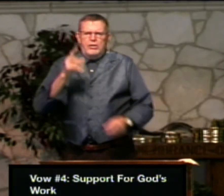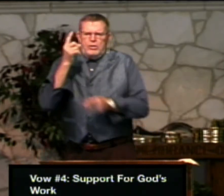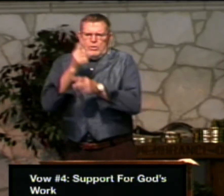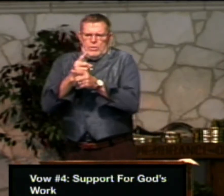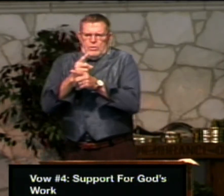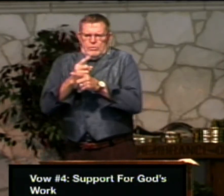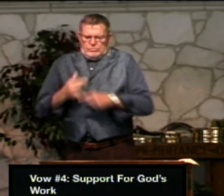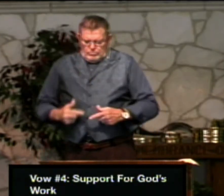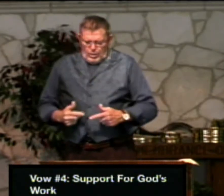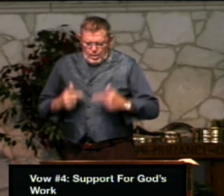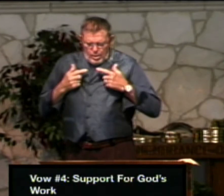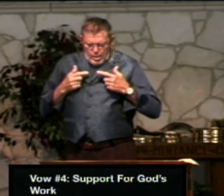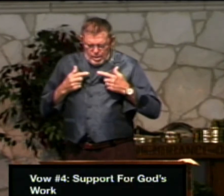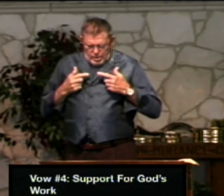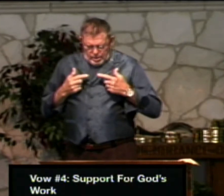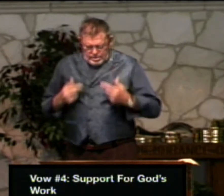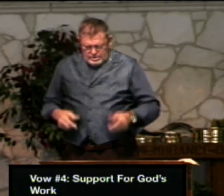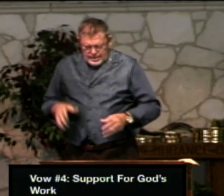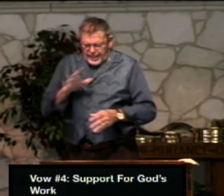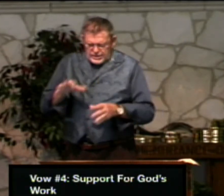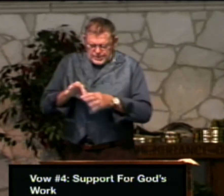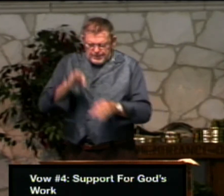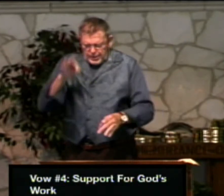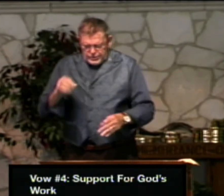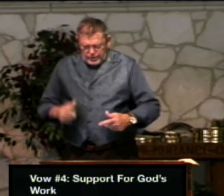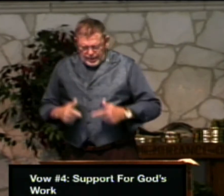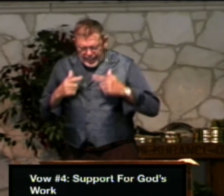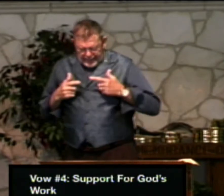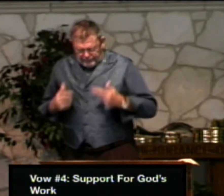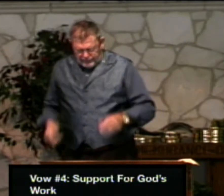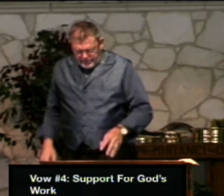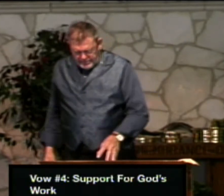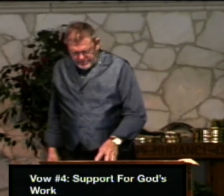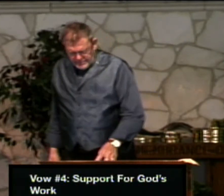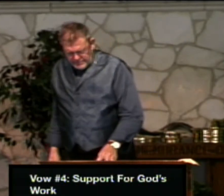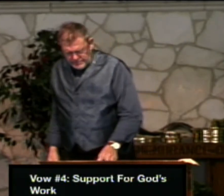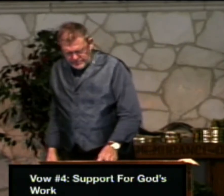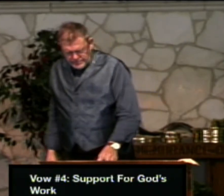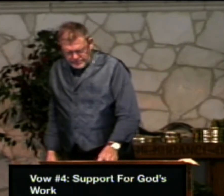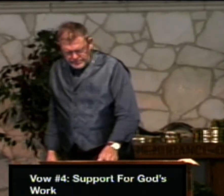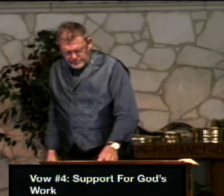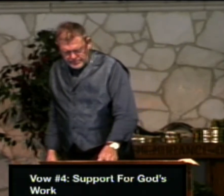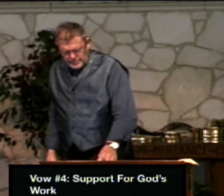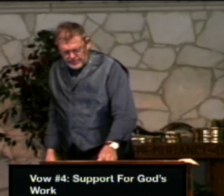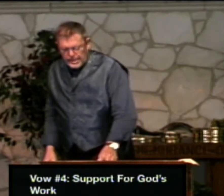their moral and spiritual life.